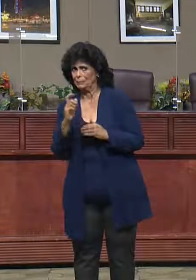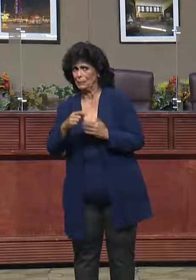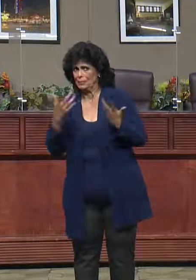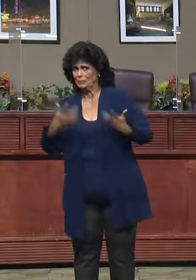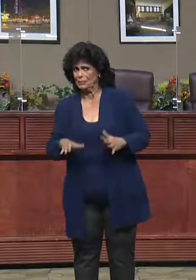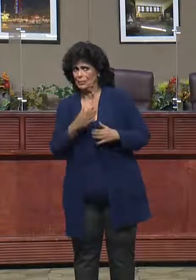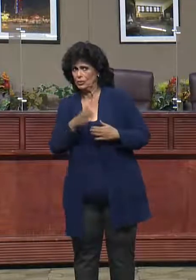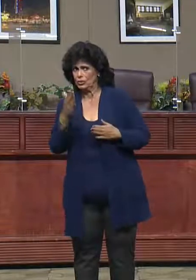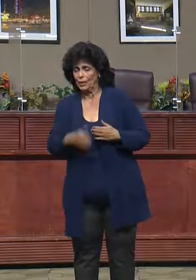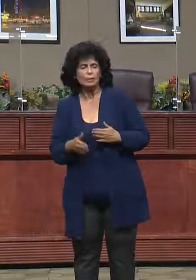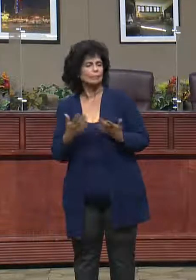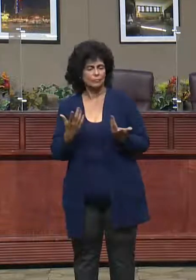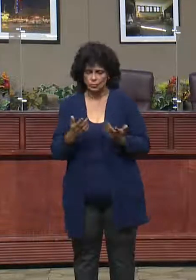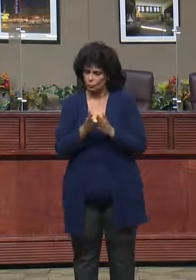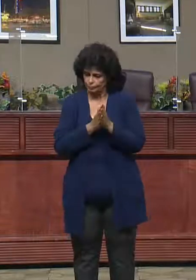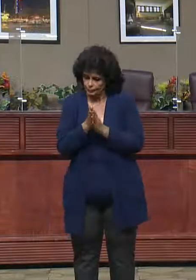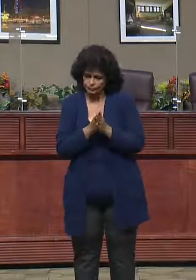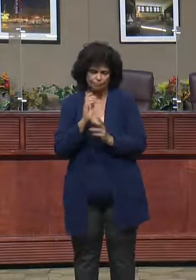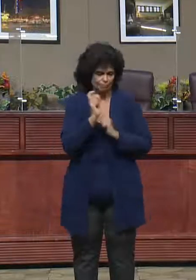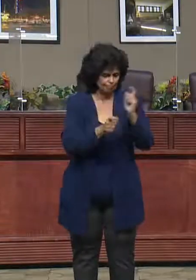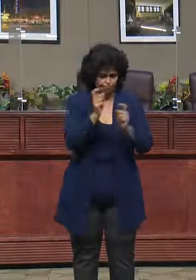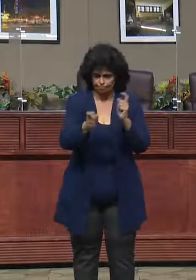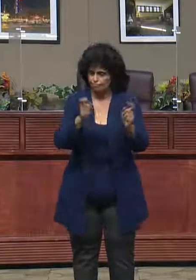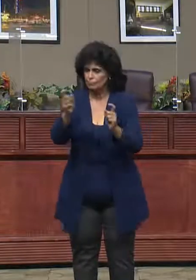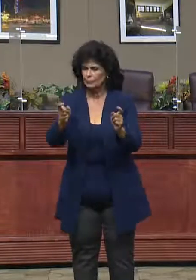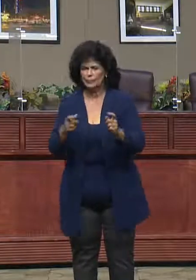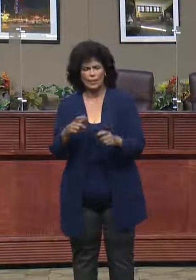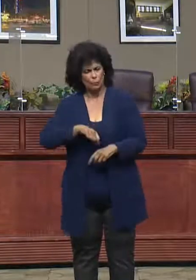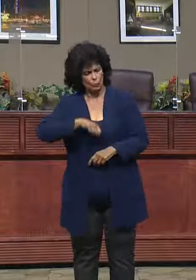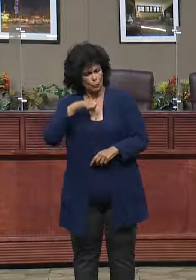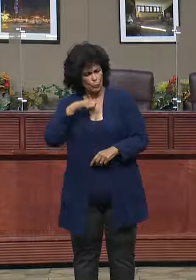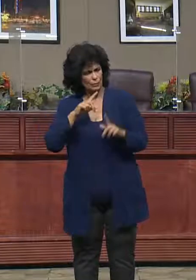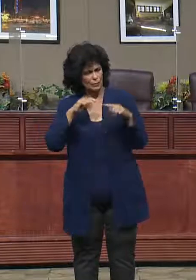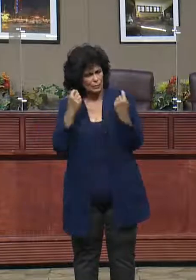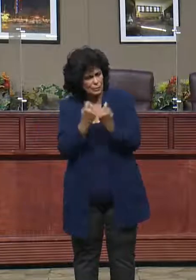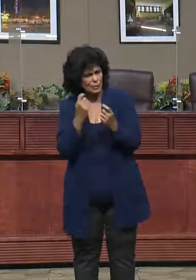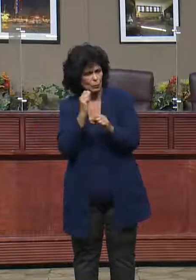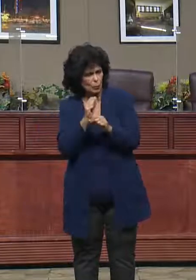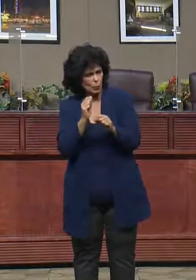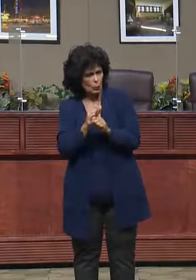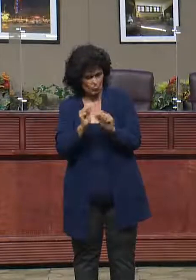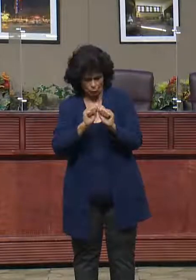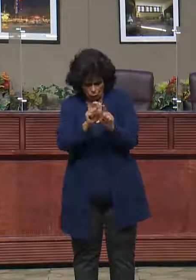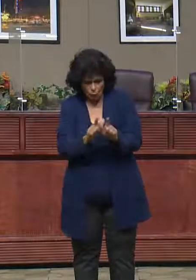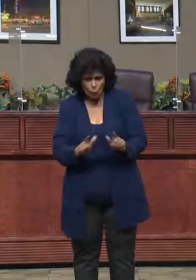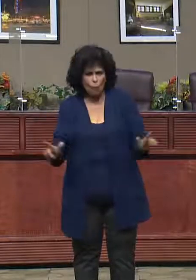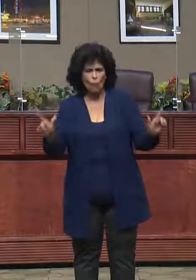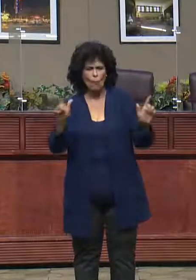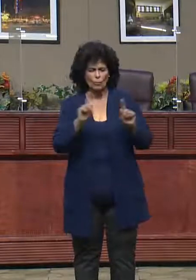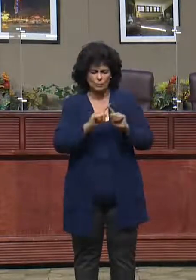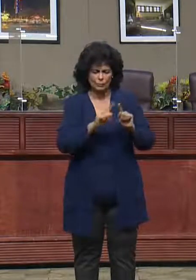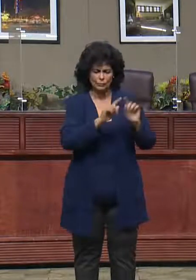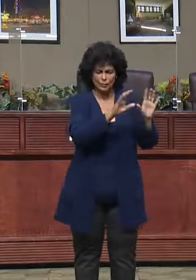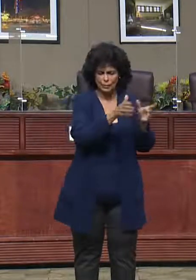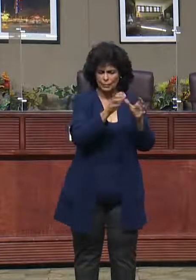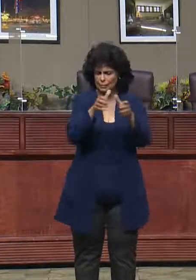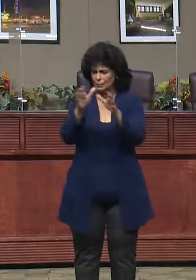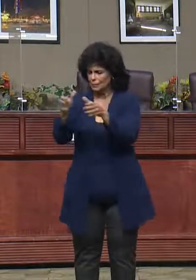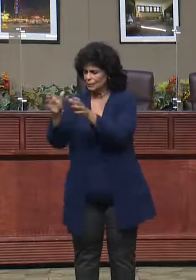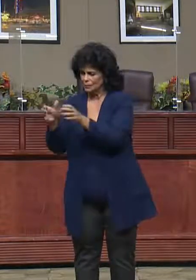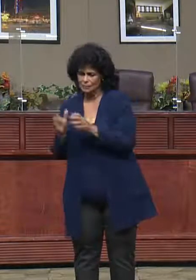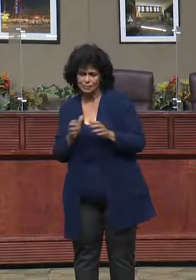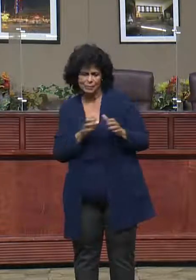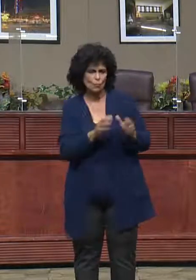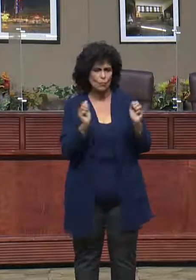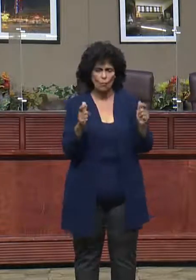All of our residents in Orange County ought to be proud of the teamwork that has occurred across the various agencies. We have